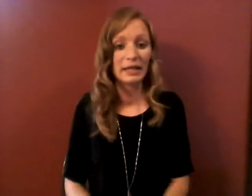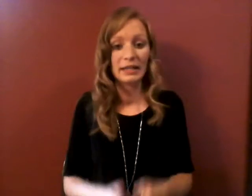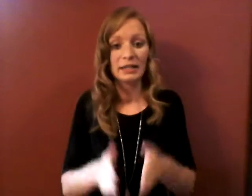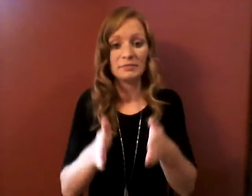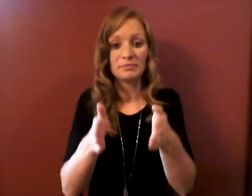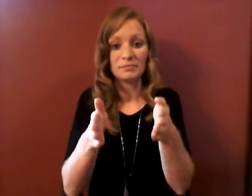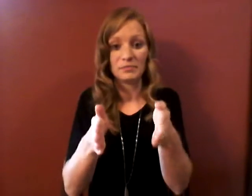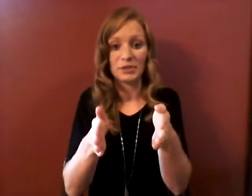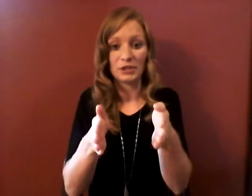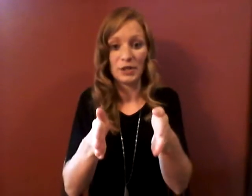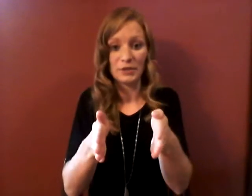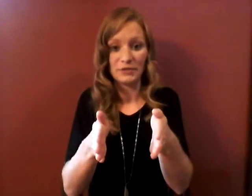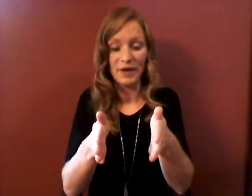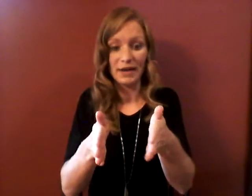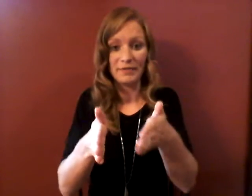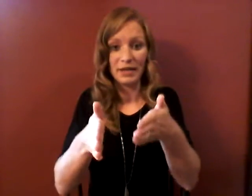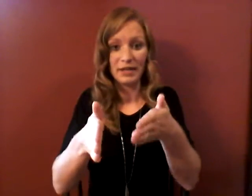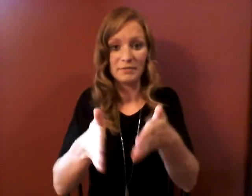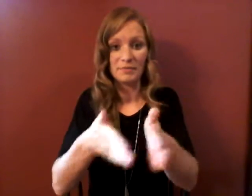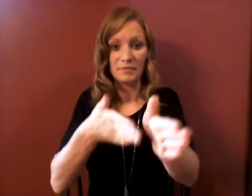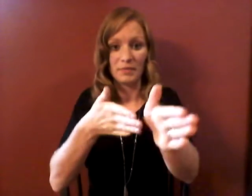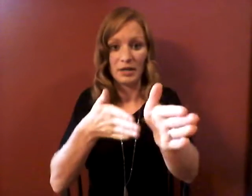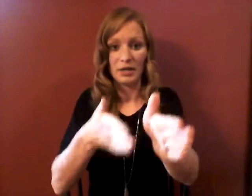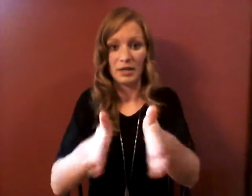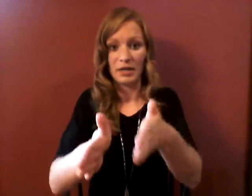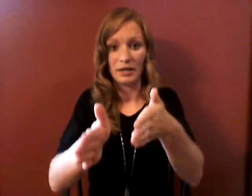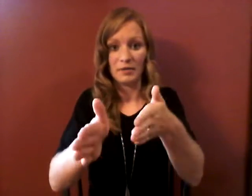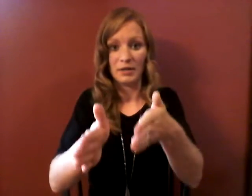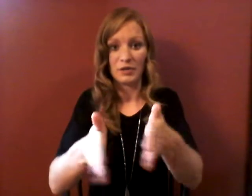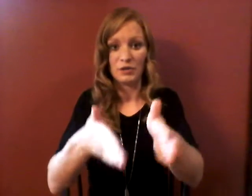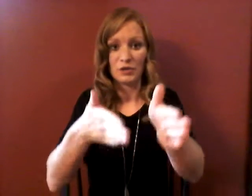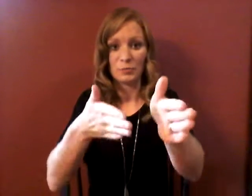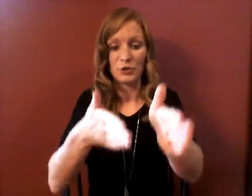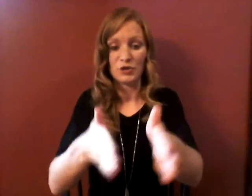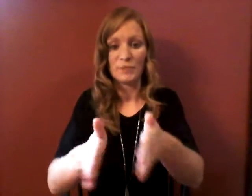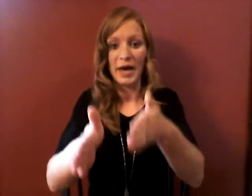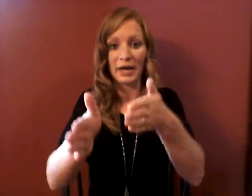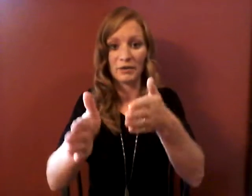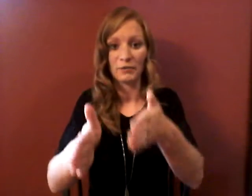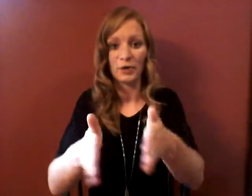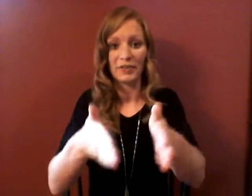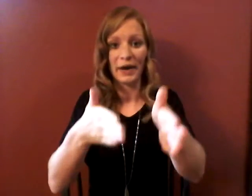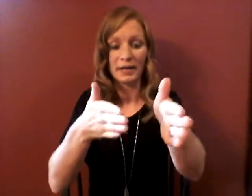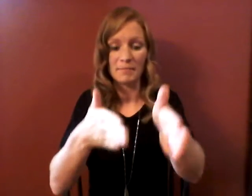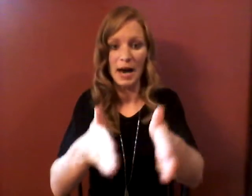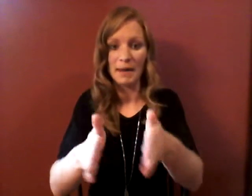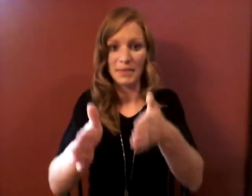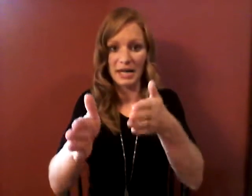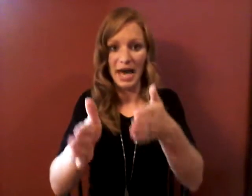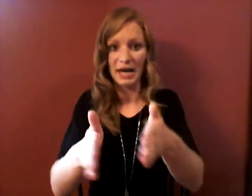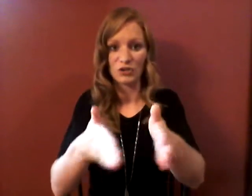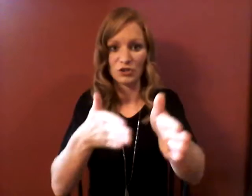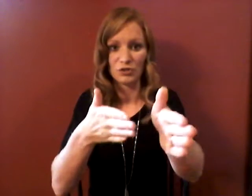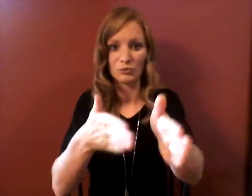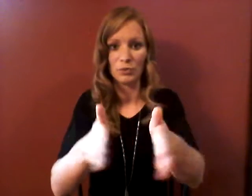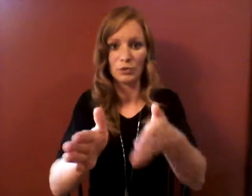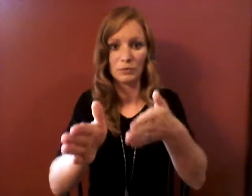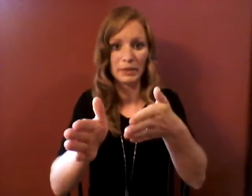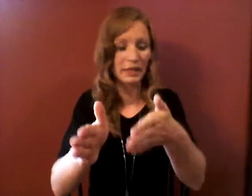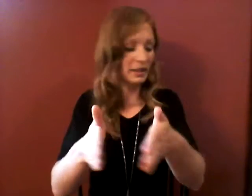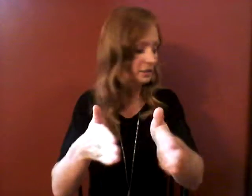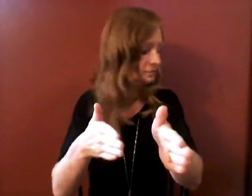Rollerblading, closed five hand, and you just push them back and forth, kind of mime that action of rollerblading.